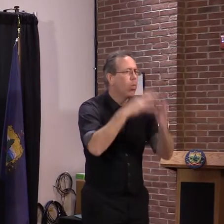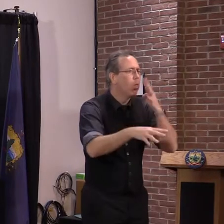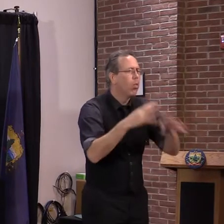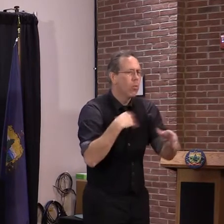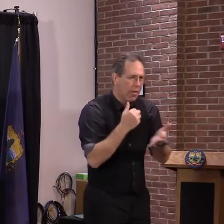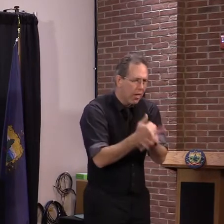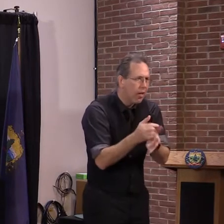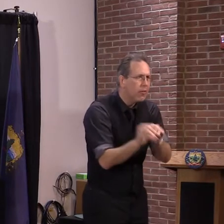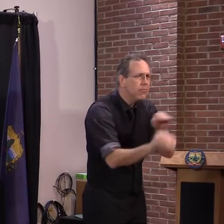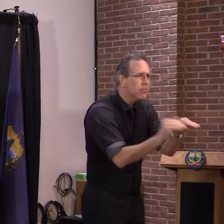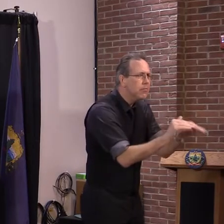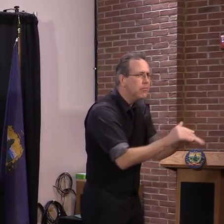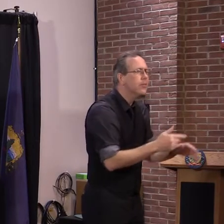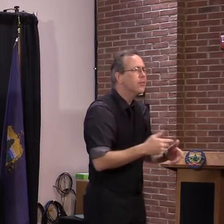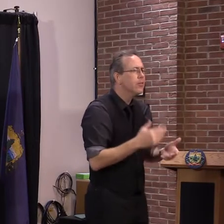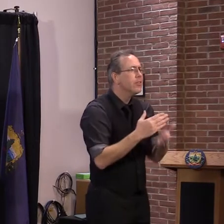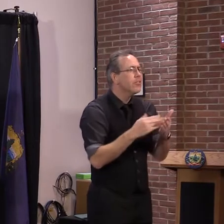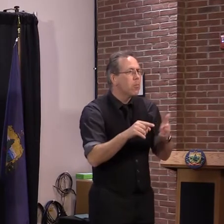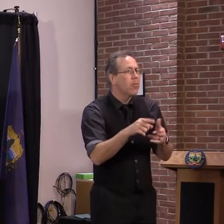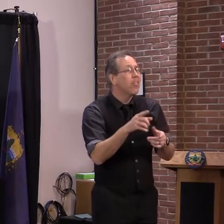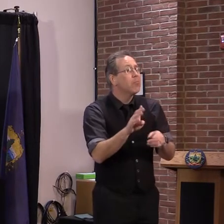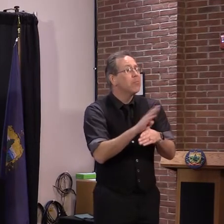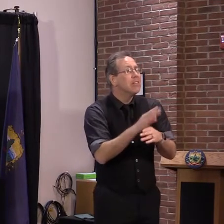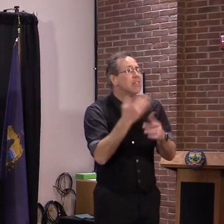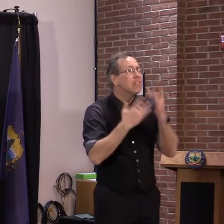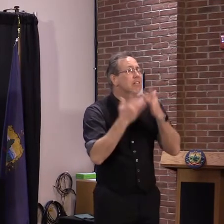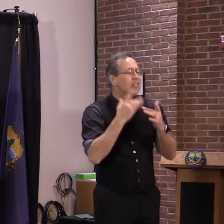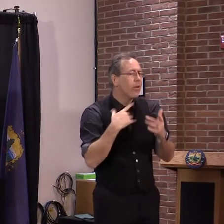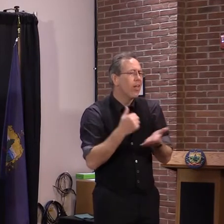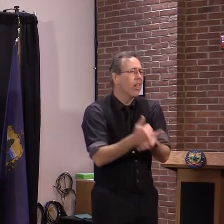of their economic independence.